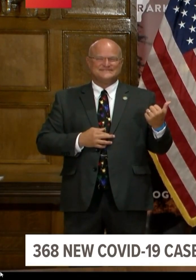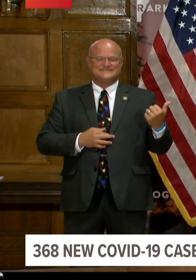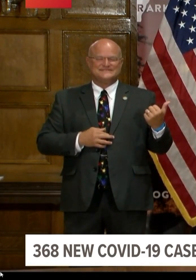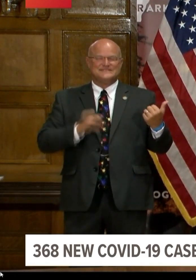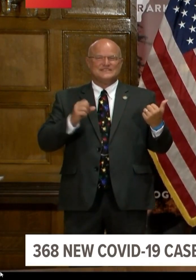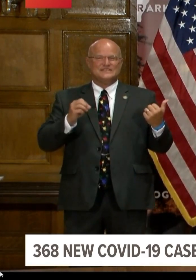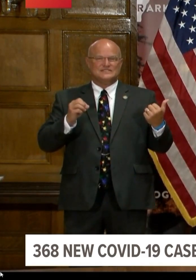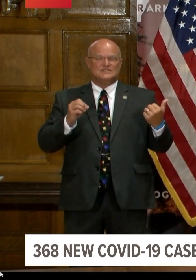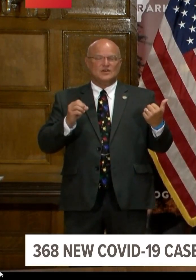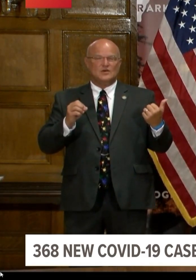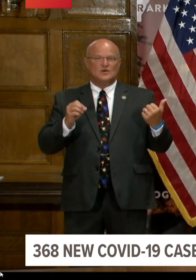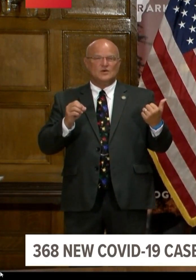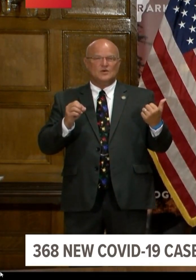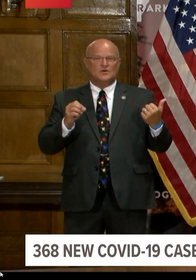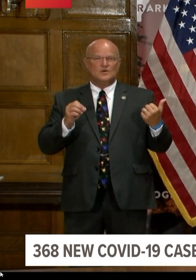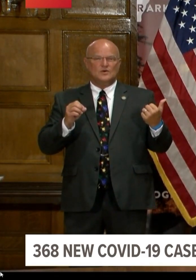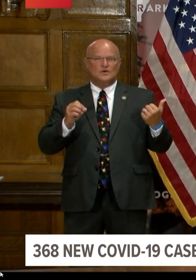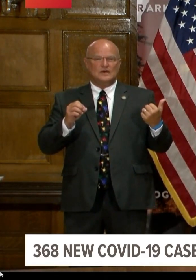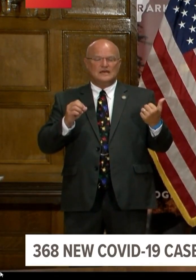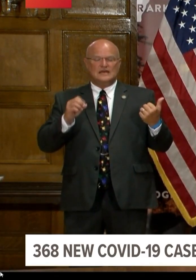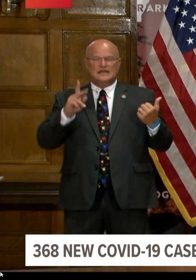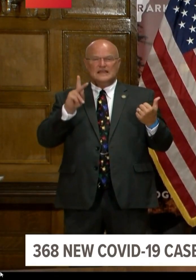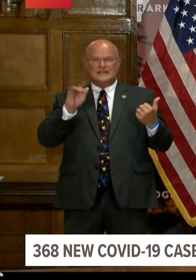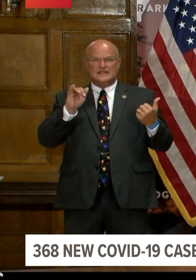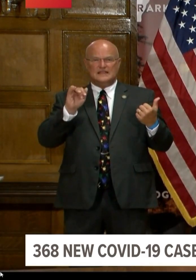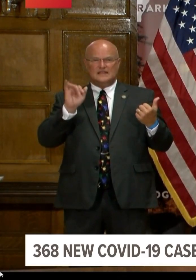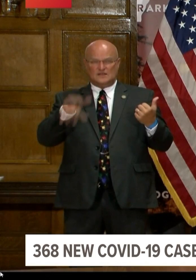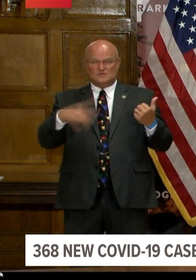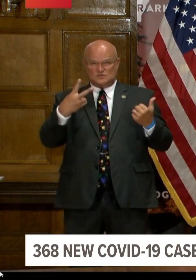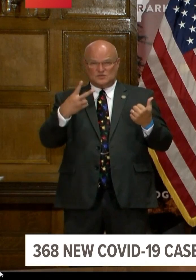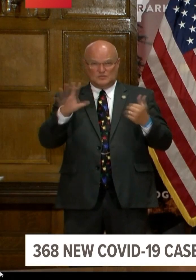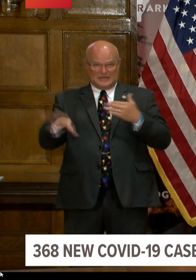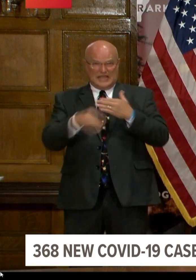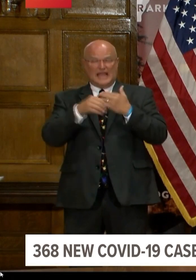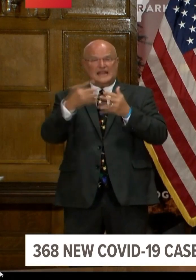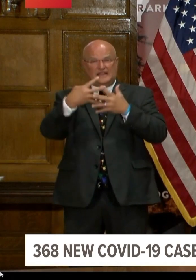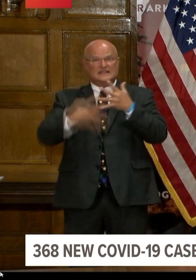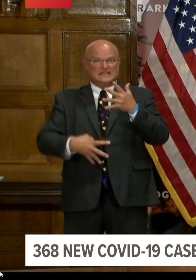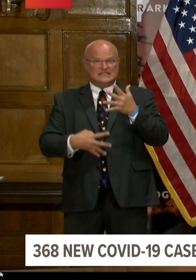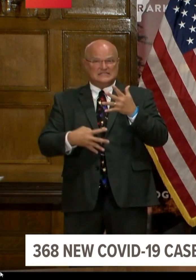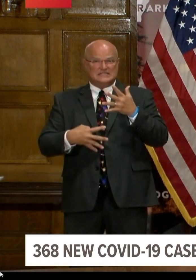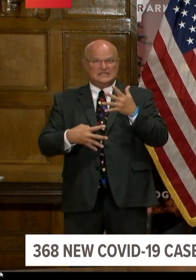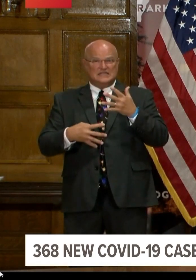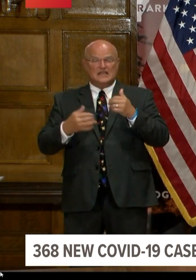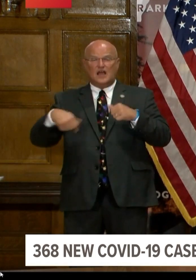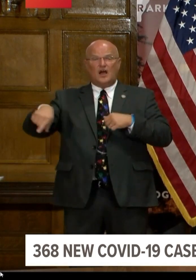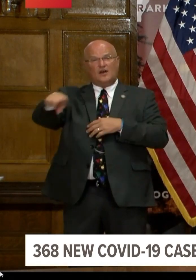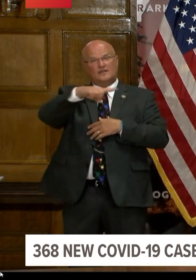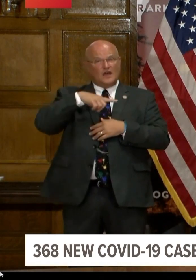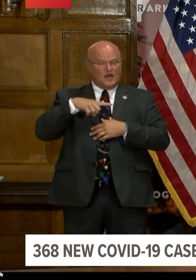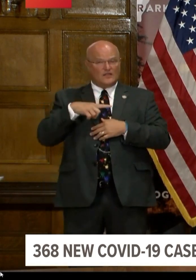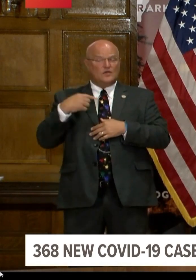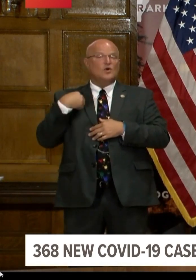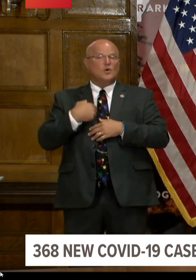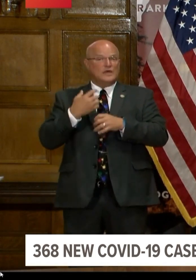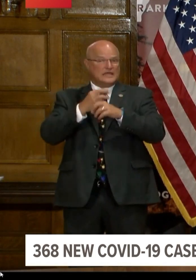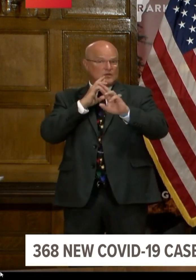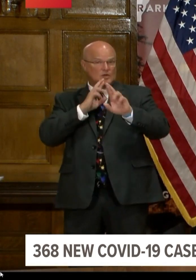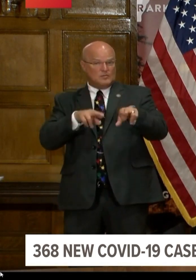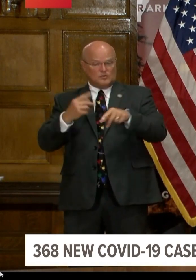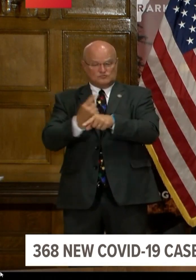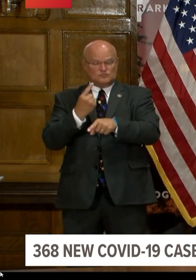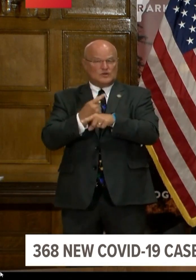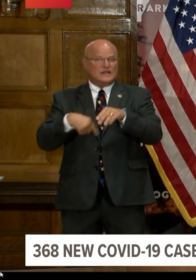So besides KIPP last week, those are the 2 that have been added to the list. Everyone else, I mean, we get reports on a